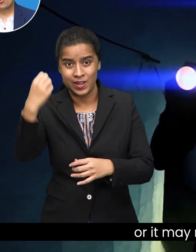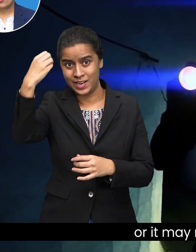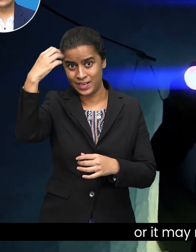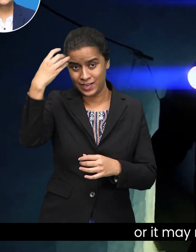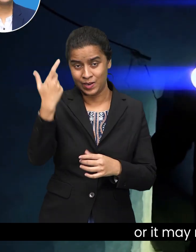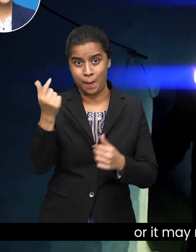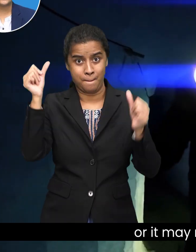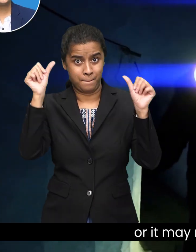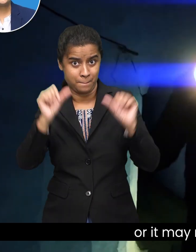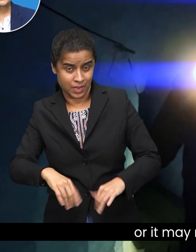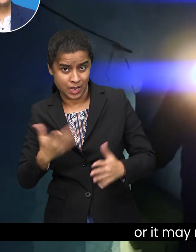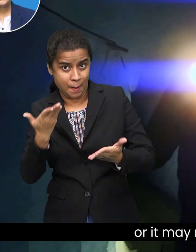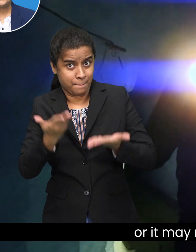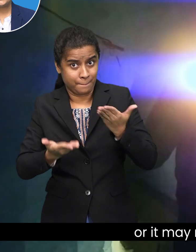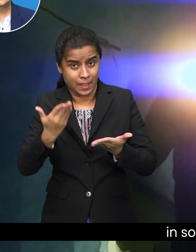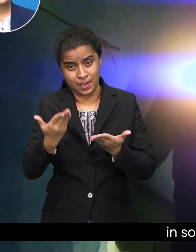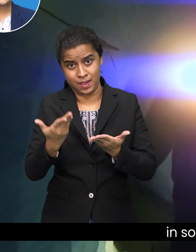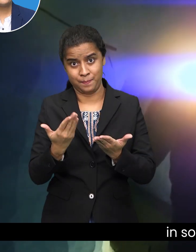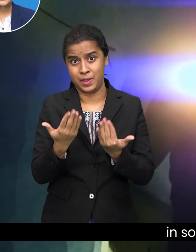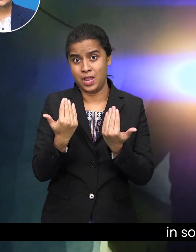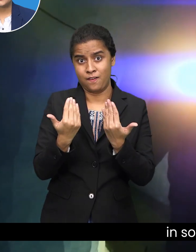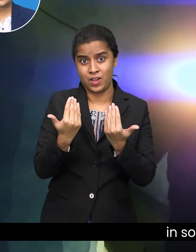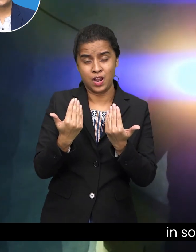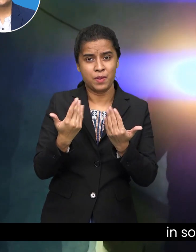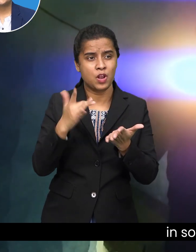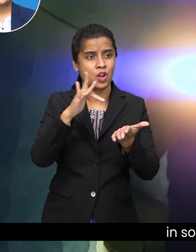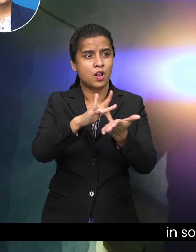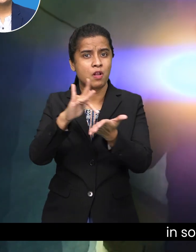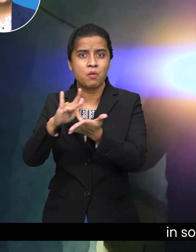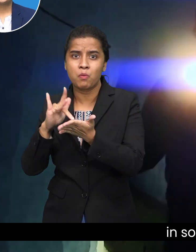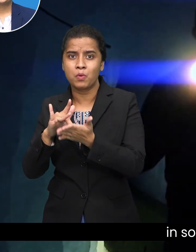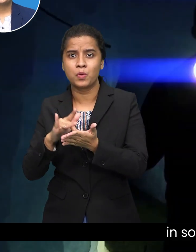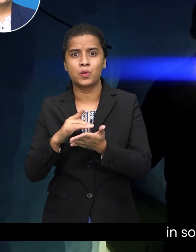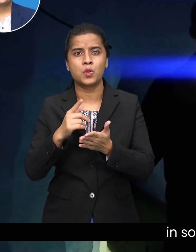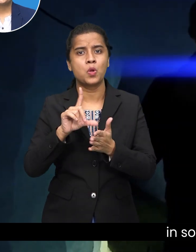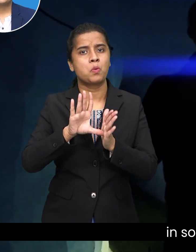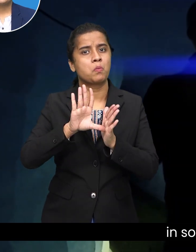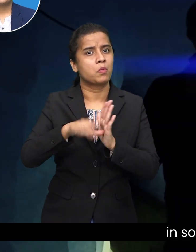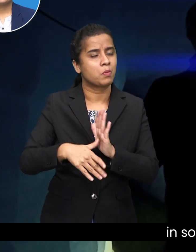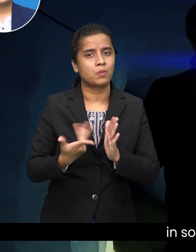fail or it may not be available in some places.